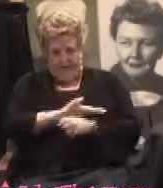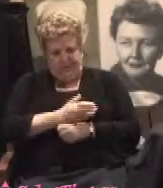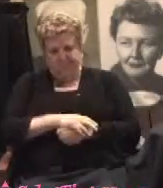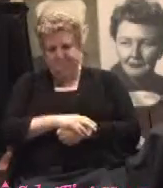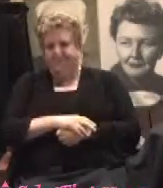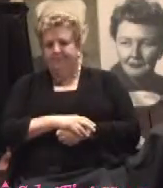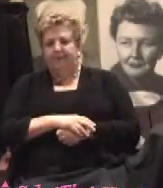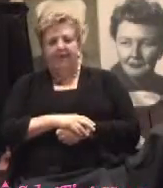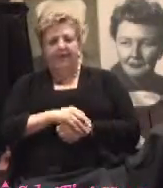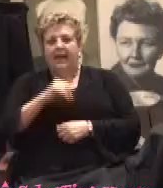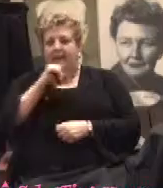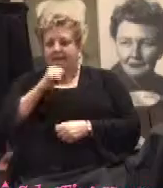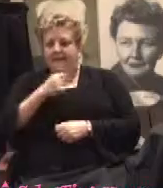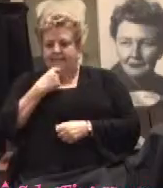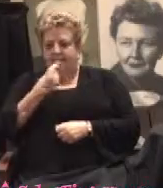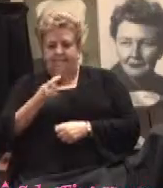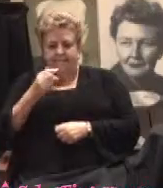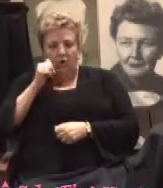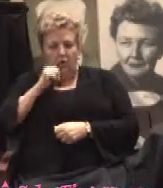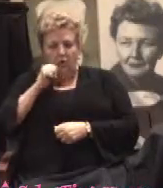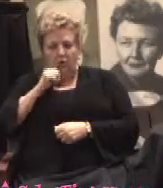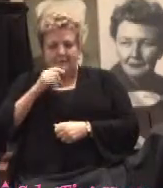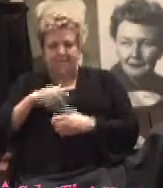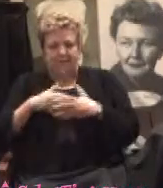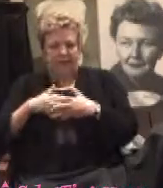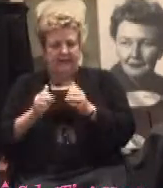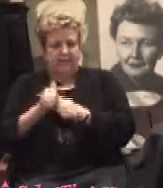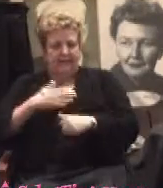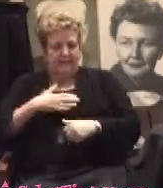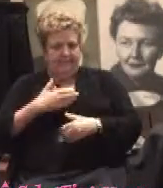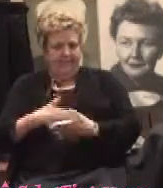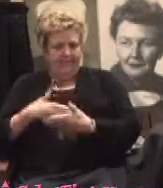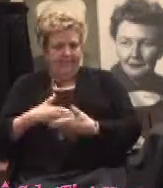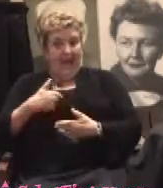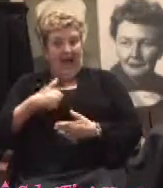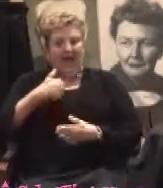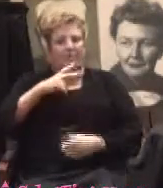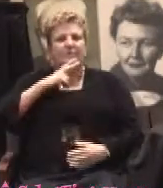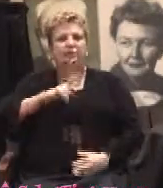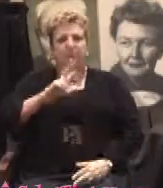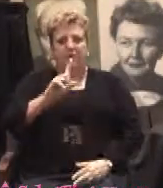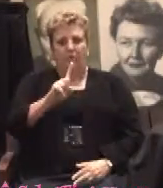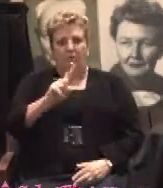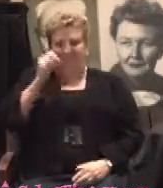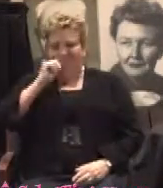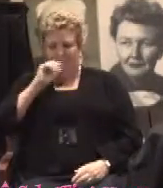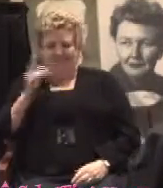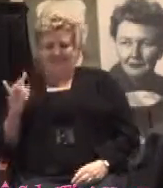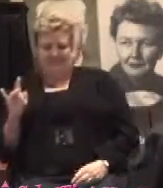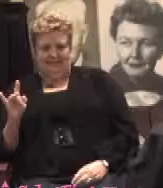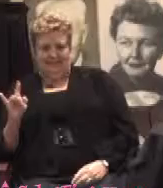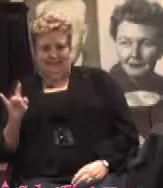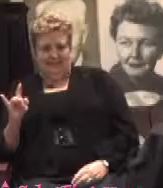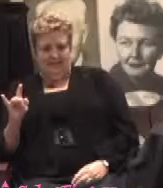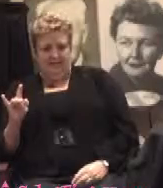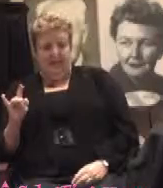there was a girl who was a teenager who was pregnant with my baby. I was 31 years old. I went into that apartment and I tried to drink myself to